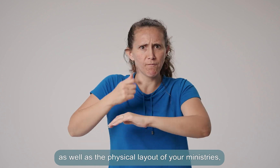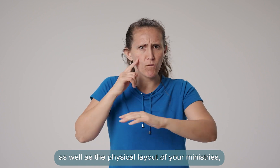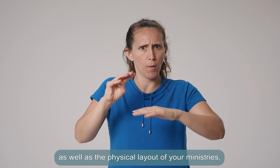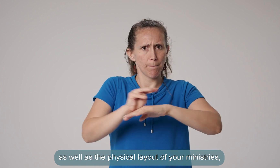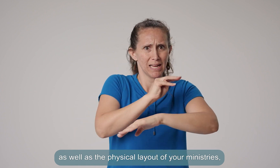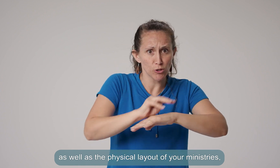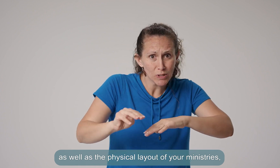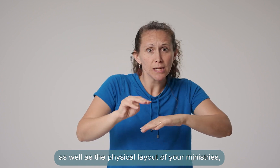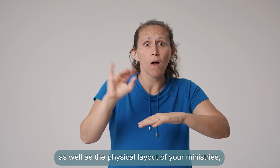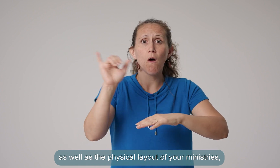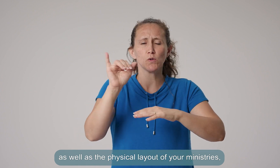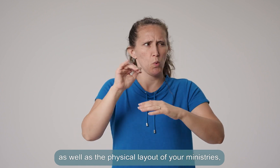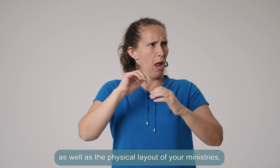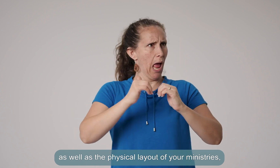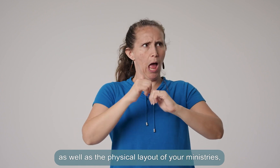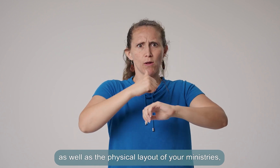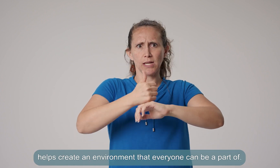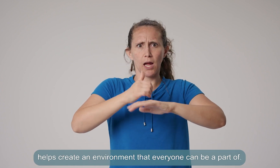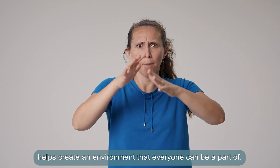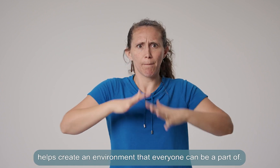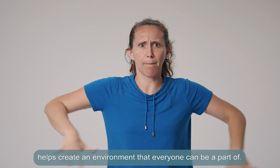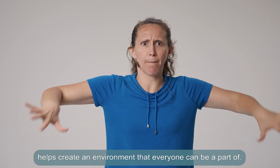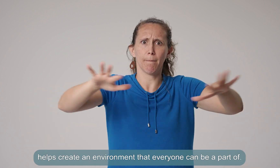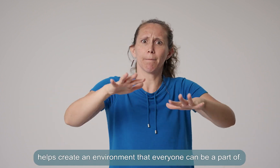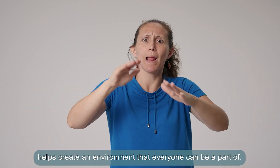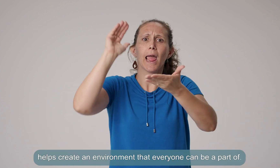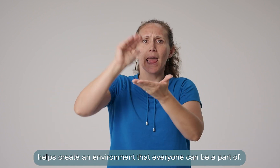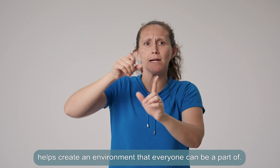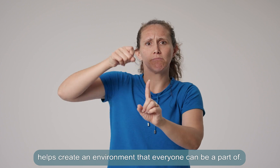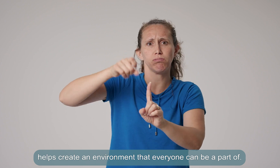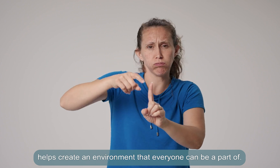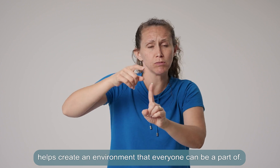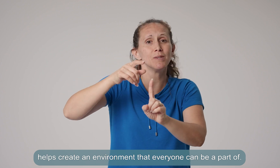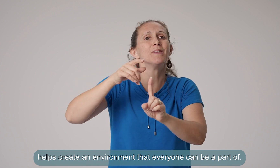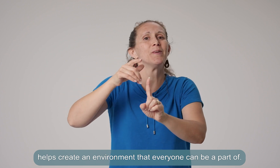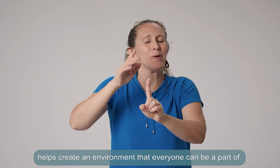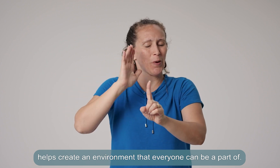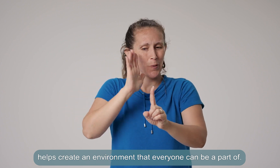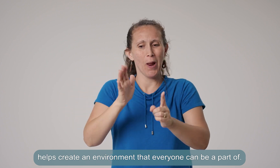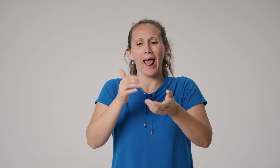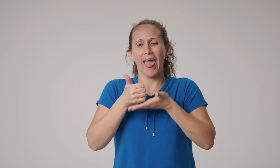physical layout of your ministries, helps create an environment that everyone can be a part of.